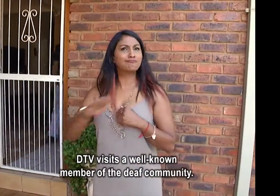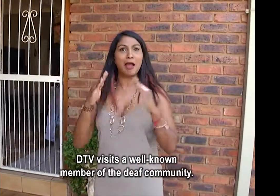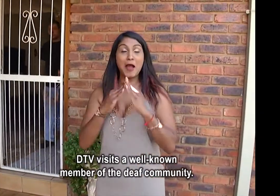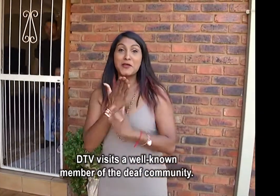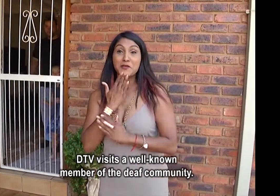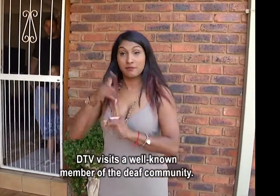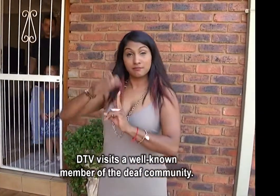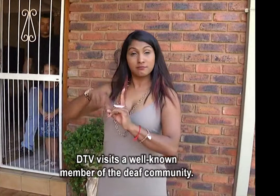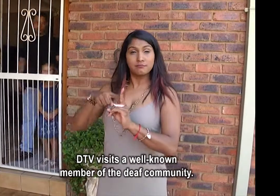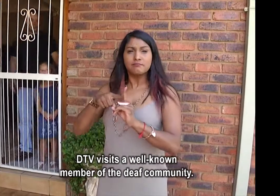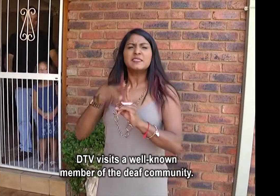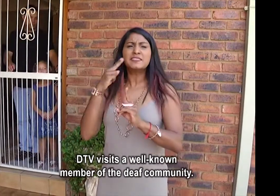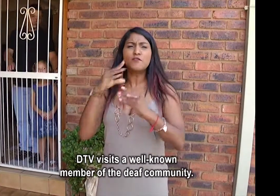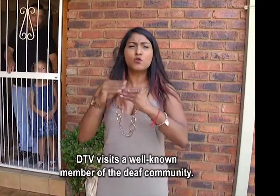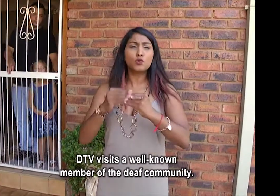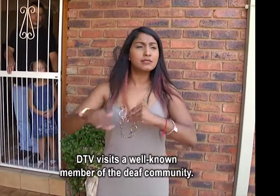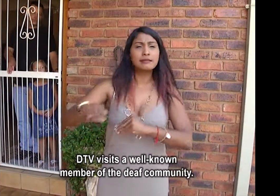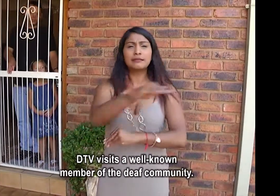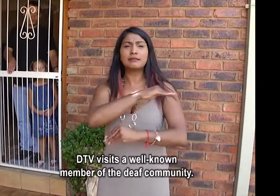DTV visits a well-known member of the deaf community.